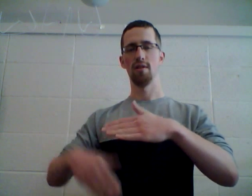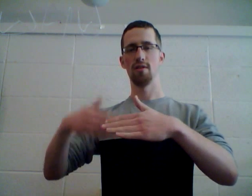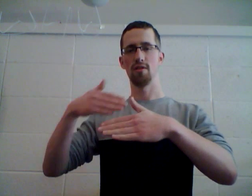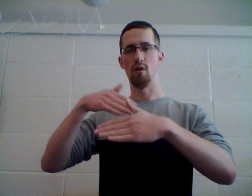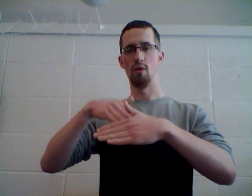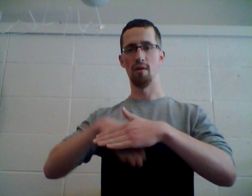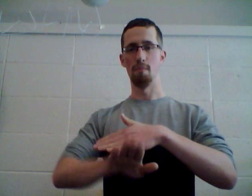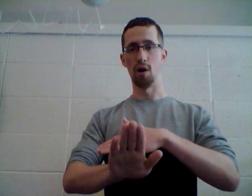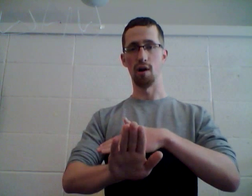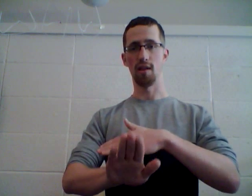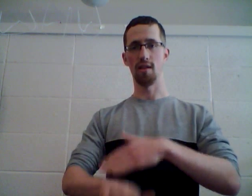So, birth.